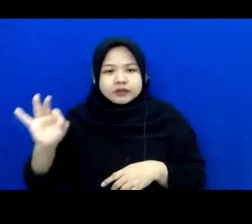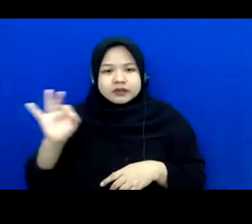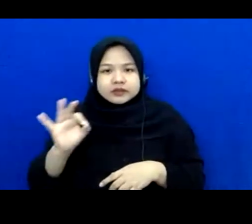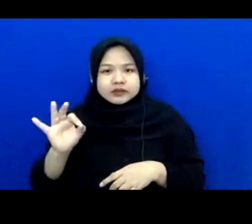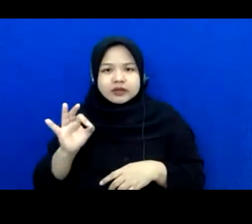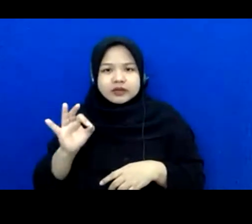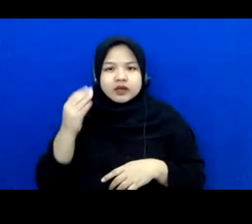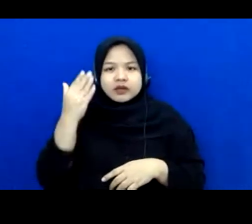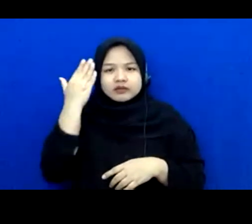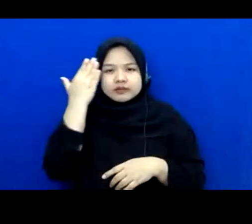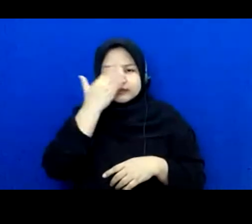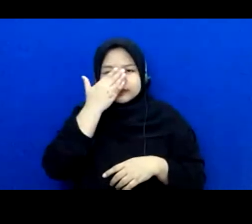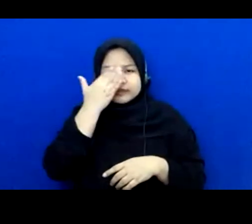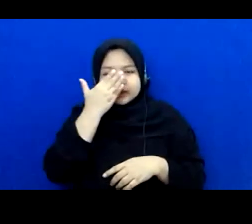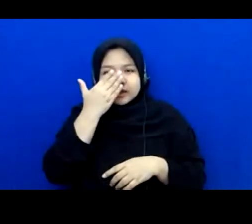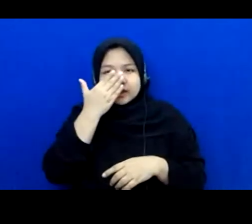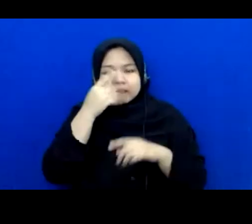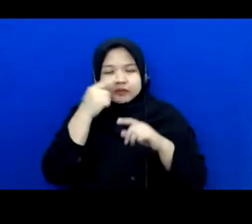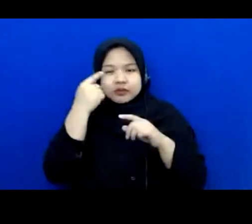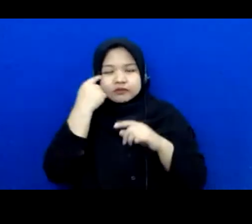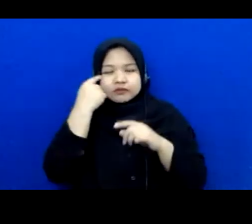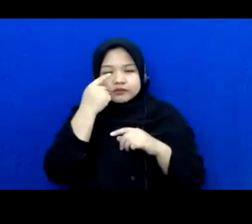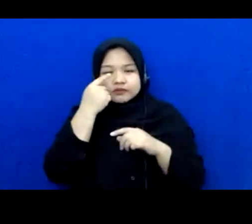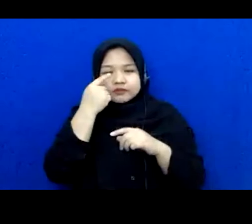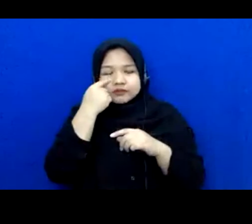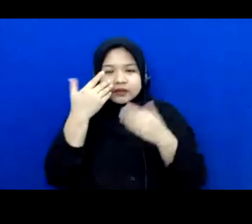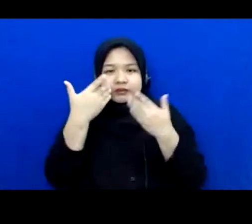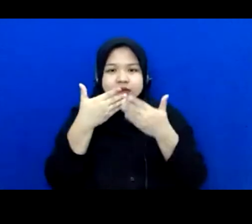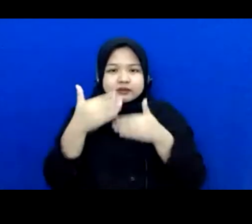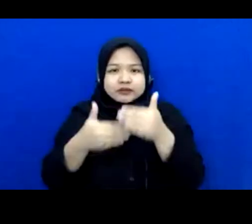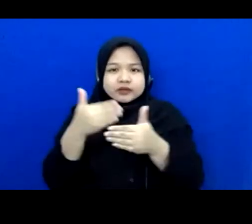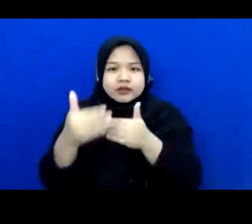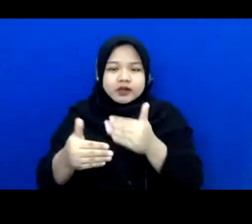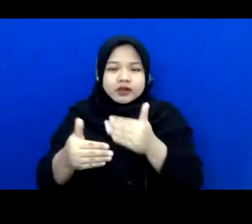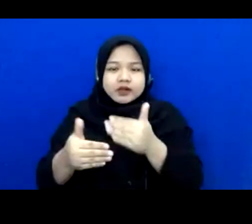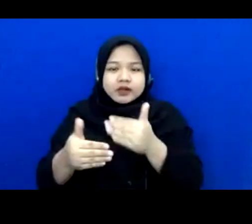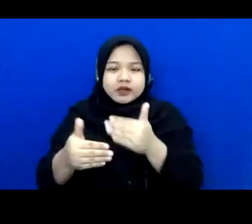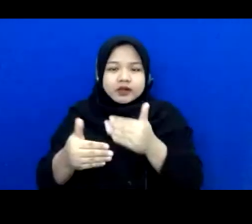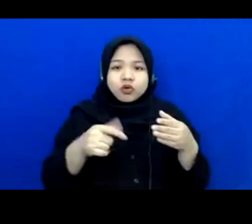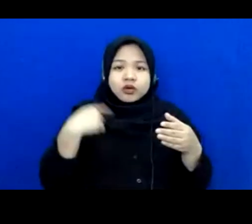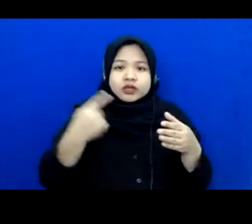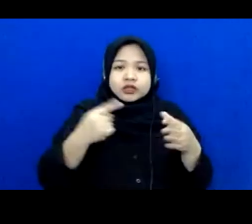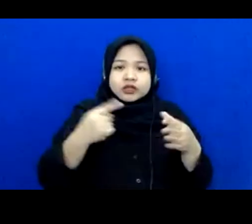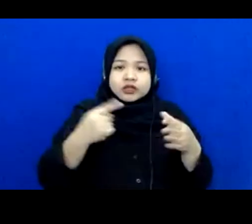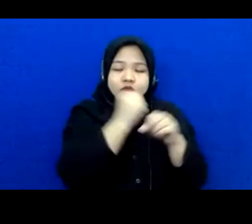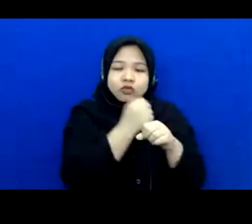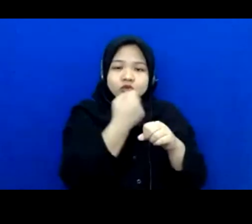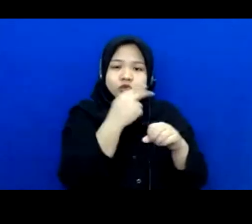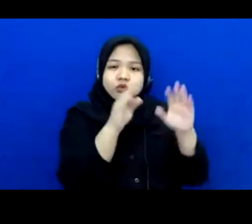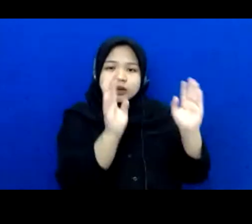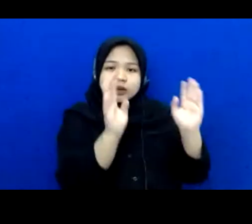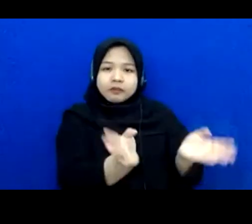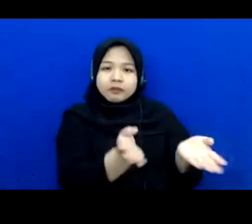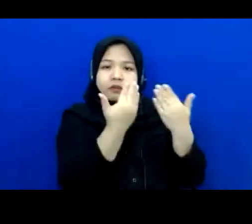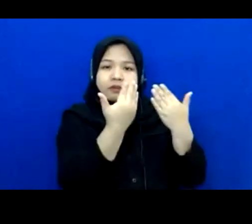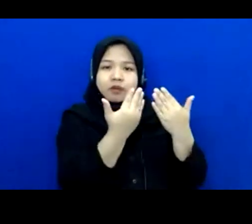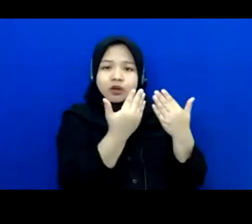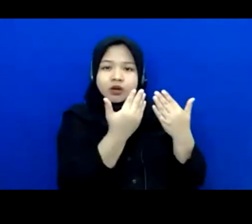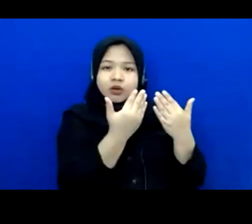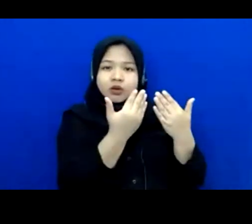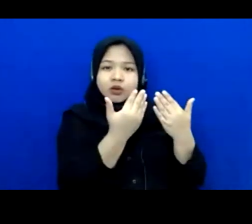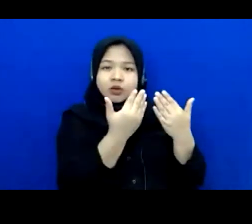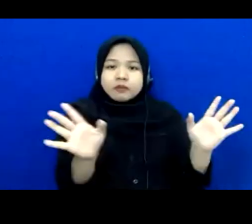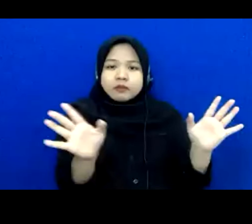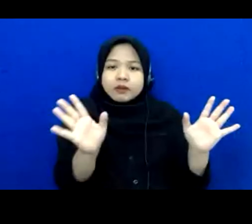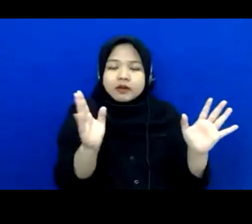of cataracts that aren't being operated on. So our model is really focused on building the different cadres